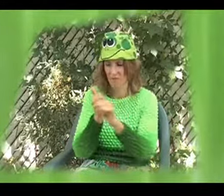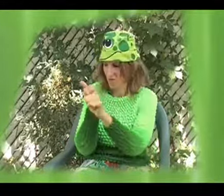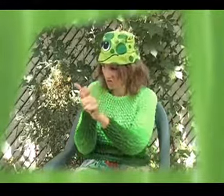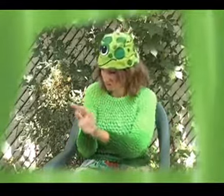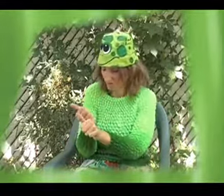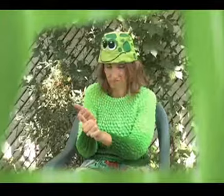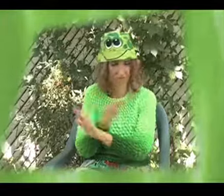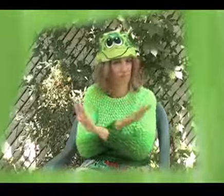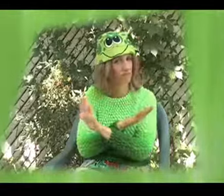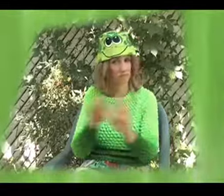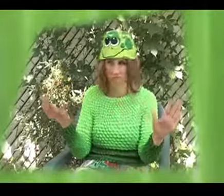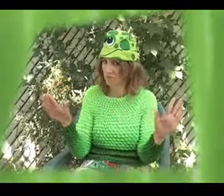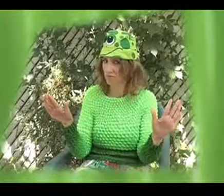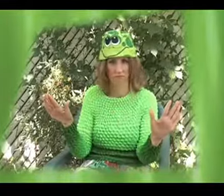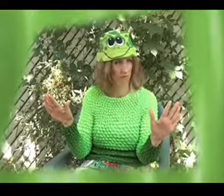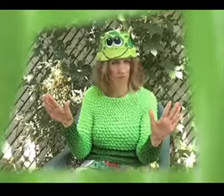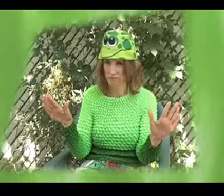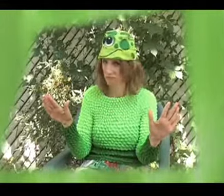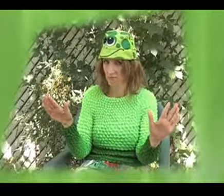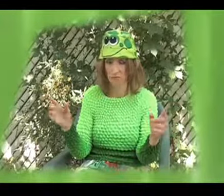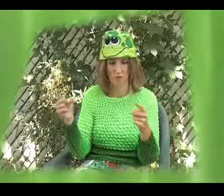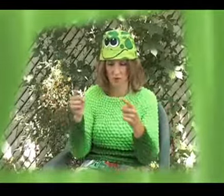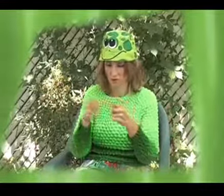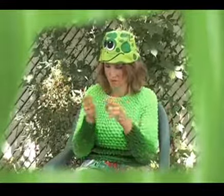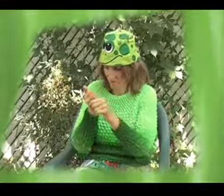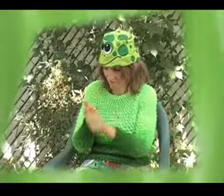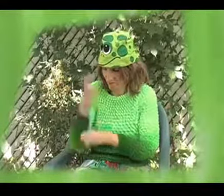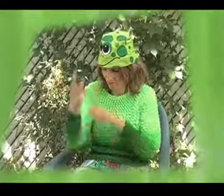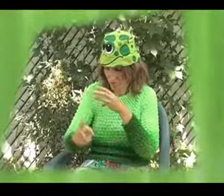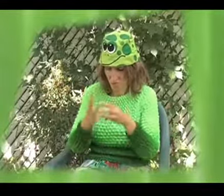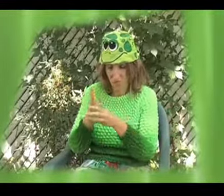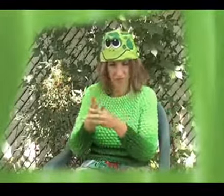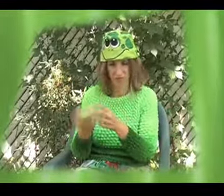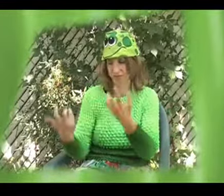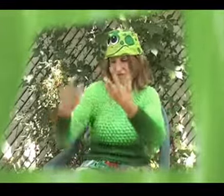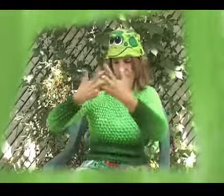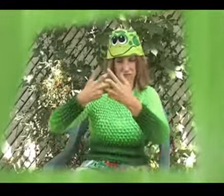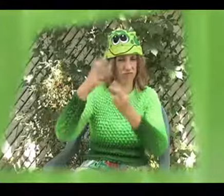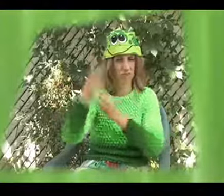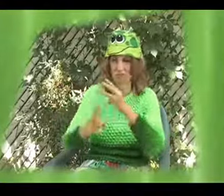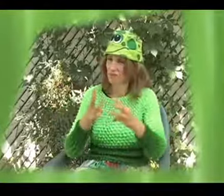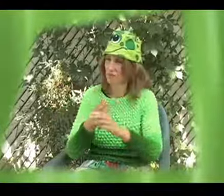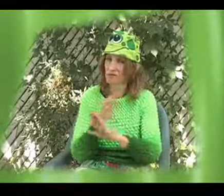Don't follow the ways of this world. Don't follow the world and blend in with the